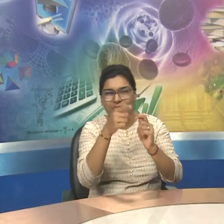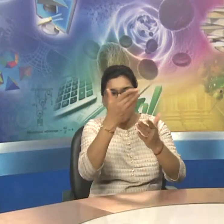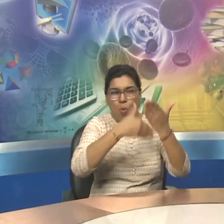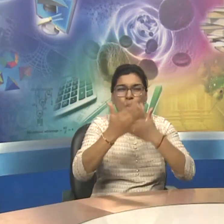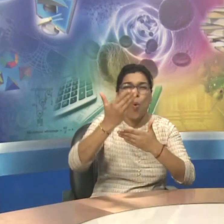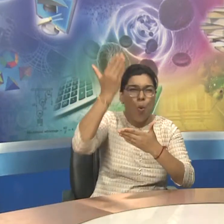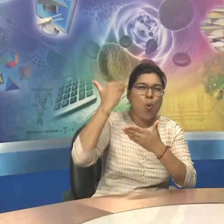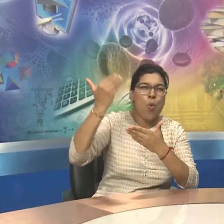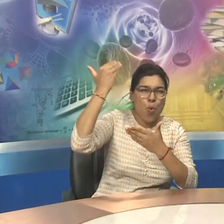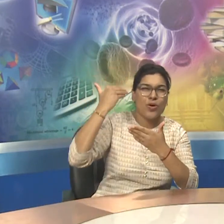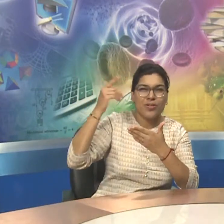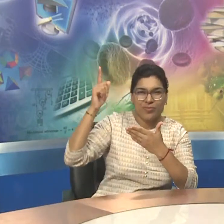university